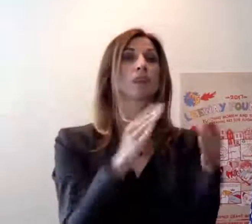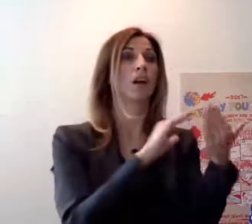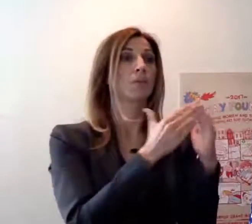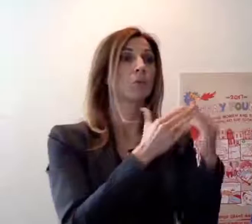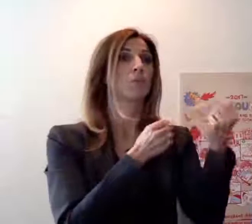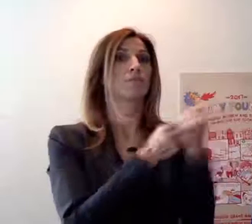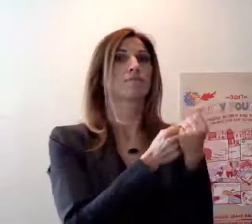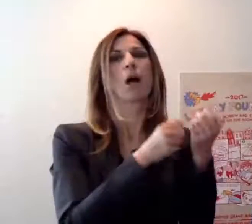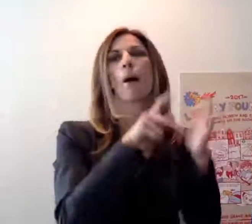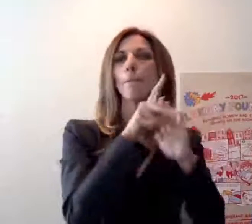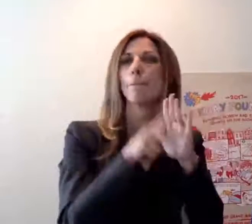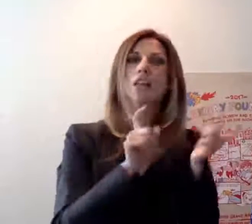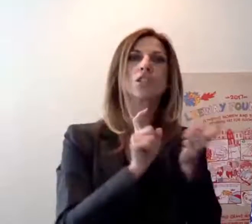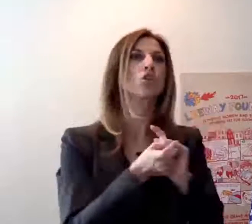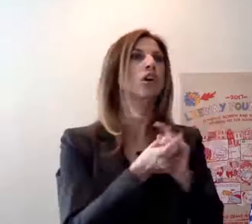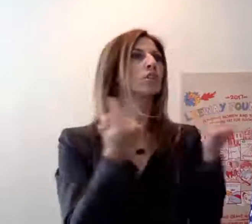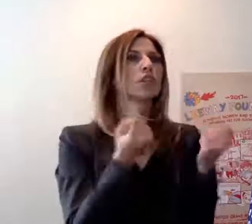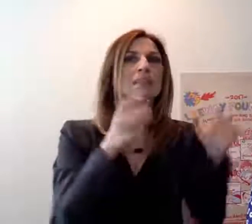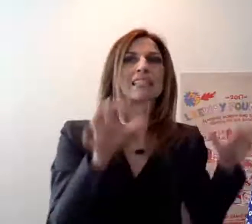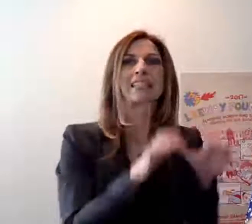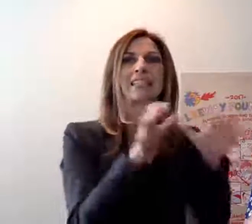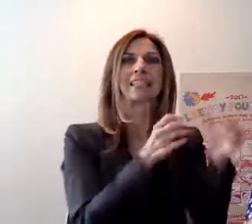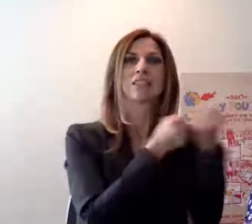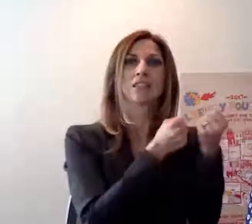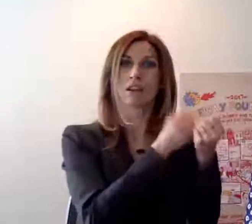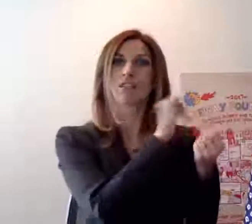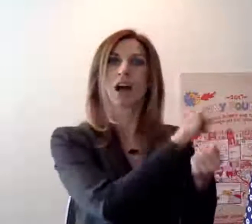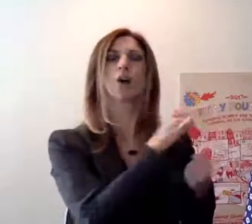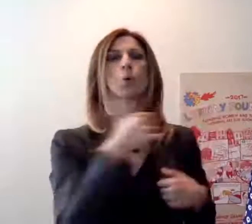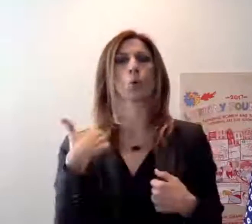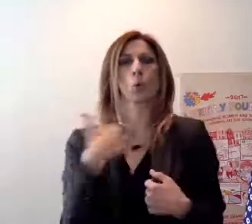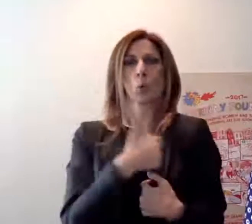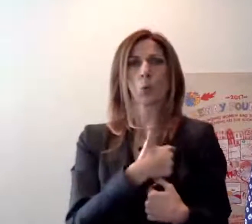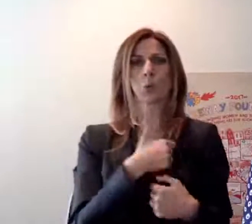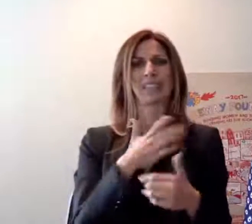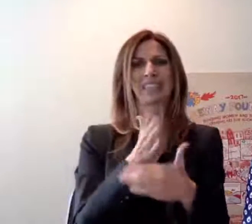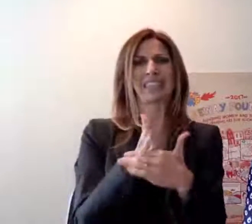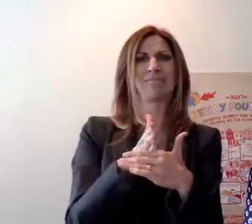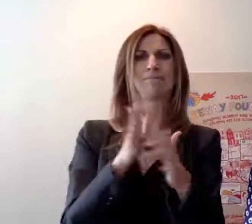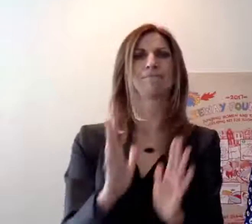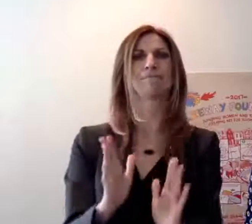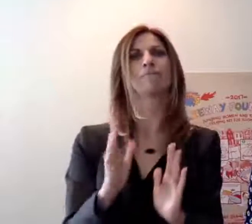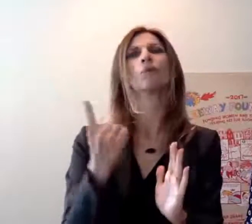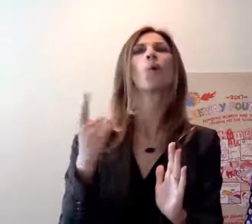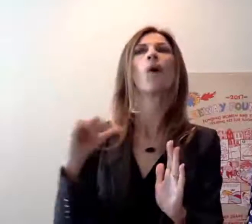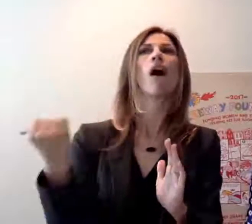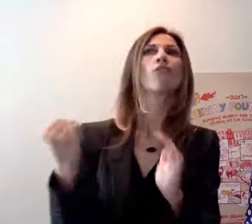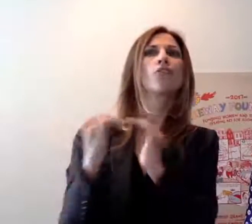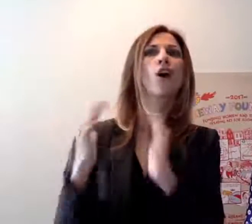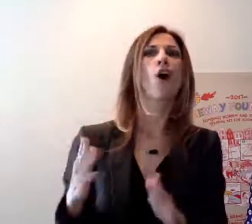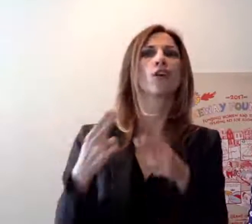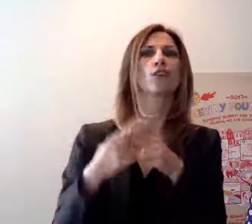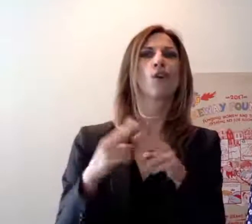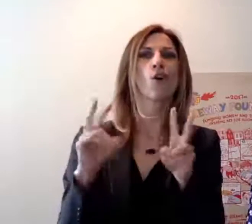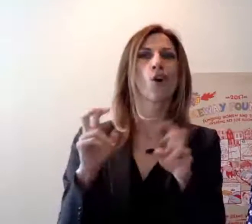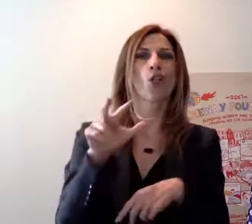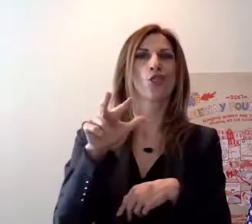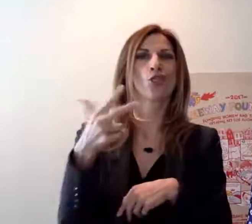work, policy change. And we at Leeway are occupying what a colleague of mine referred to as the